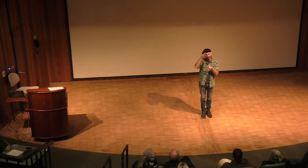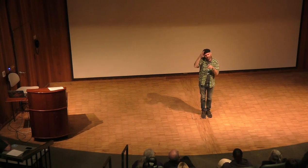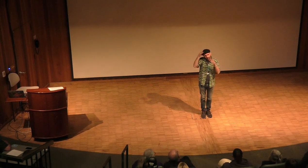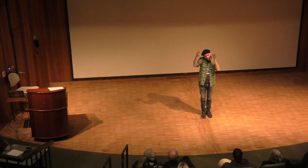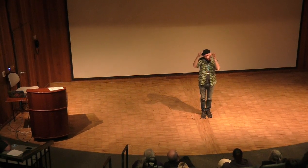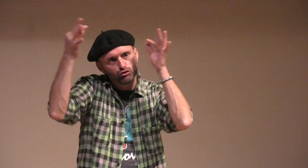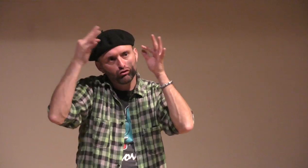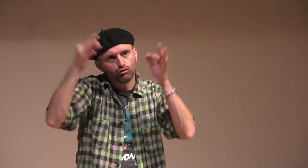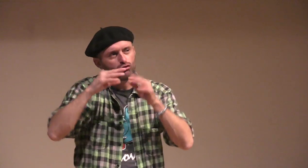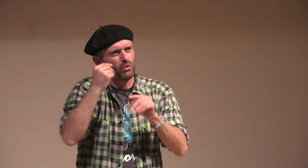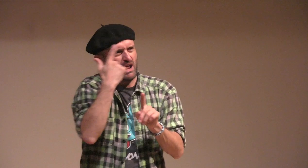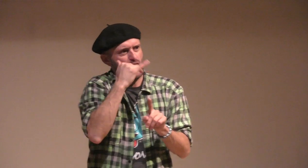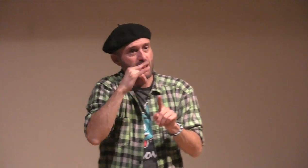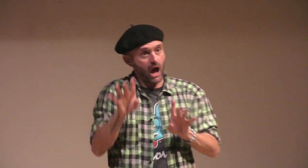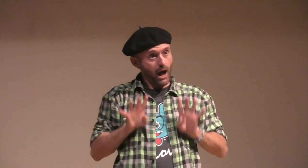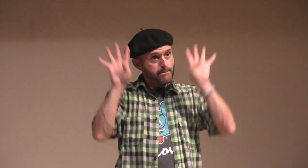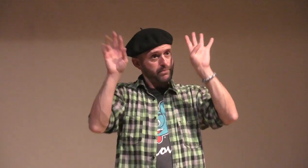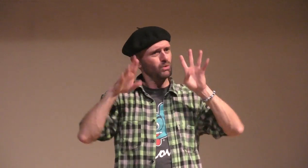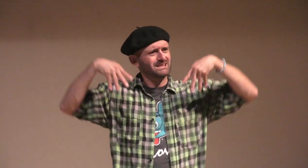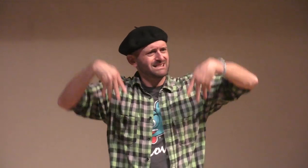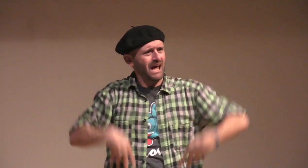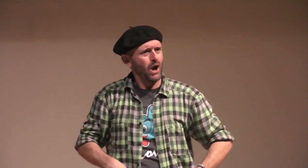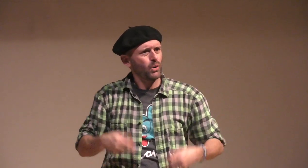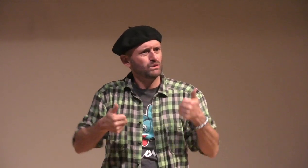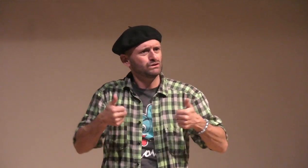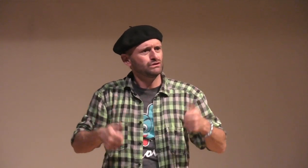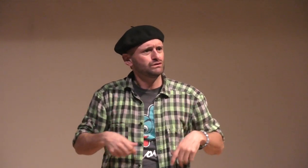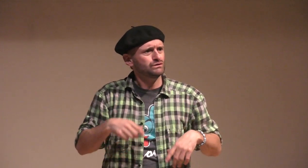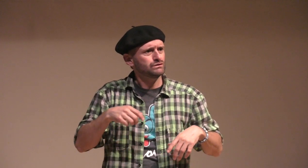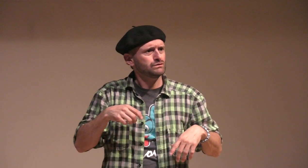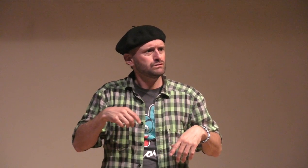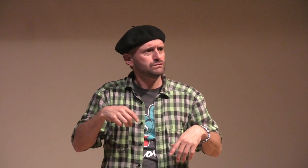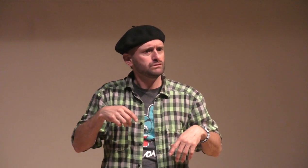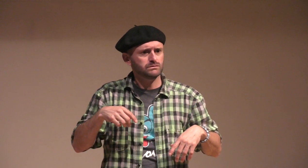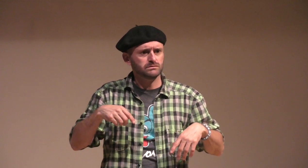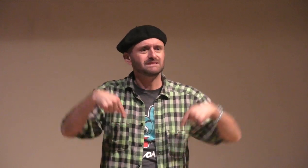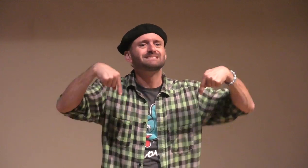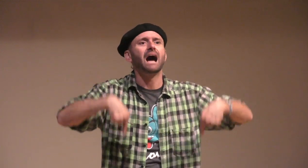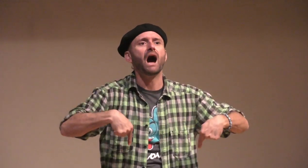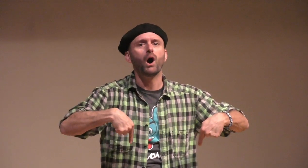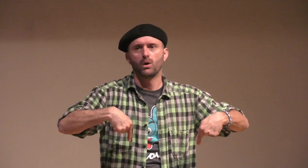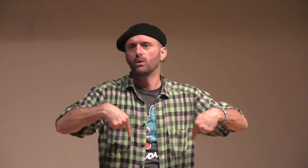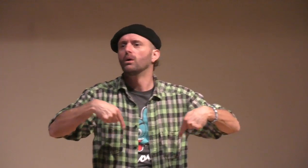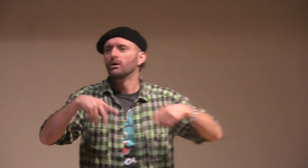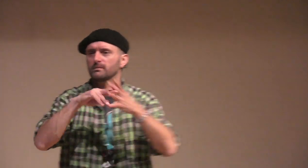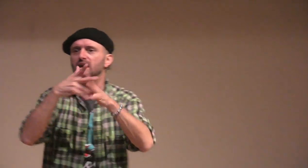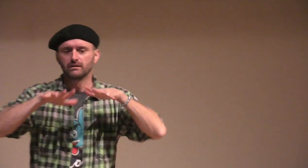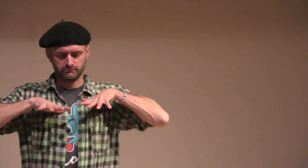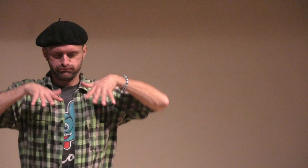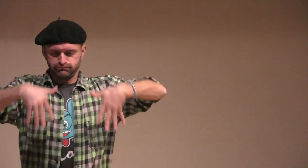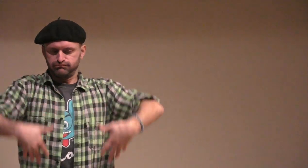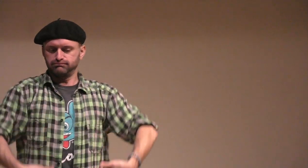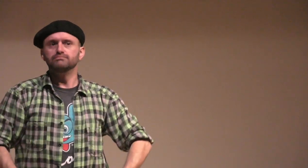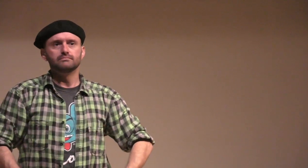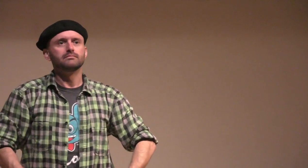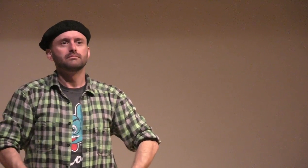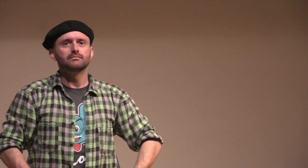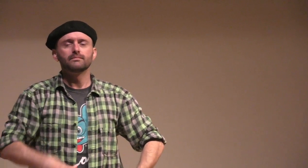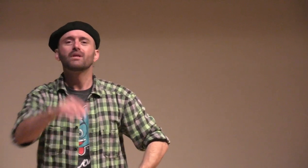it's a description of how their feathers, do they go up or down? They go down. So you would sign